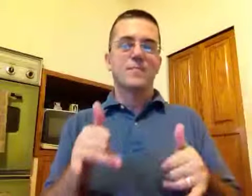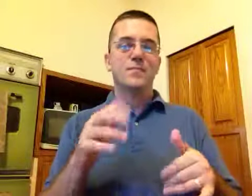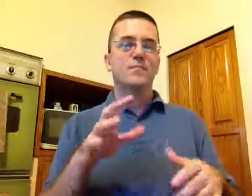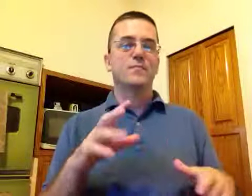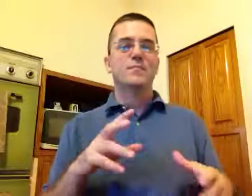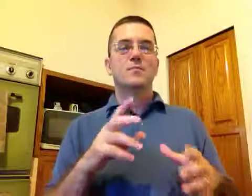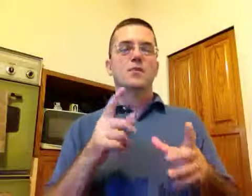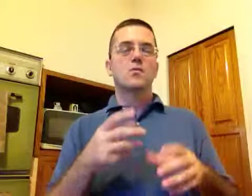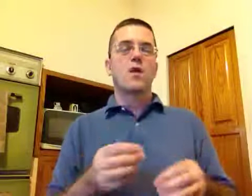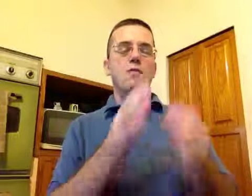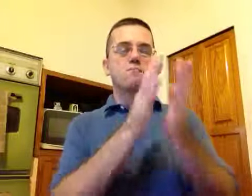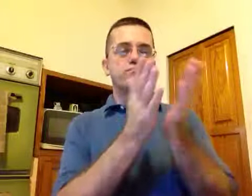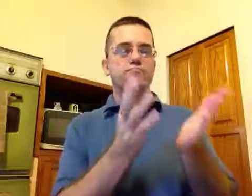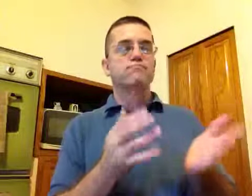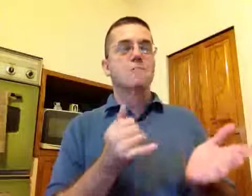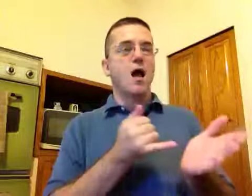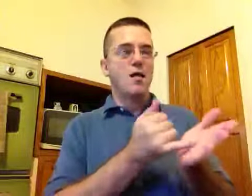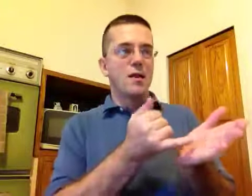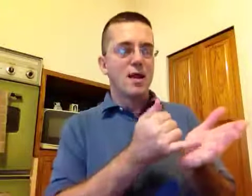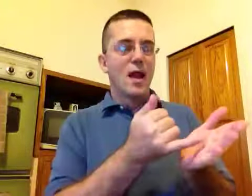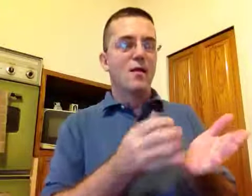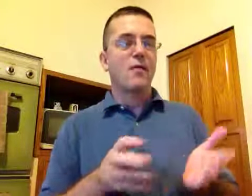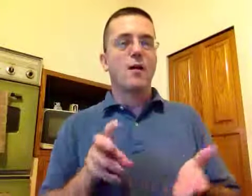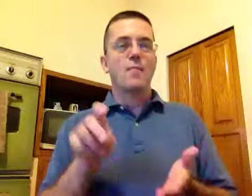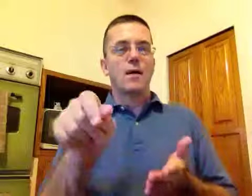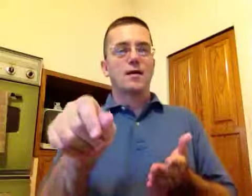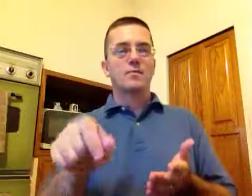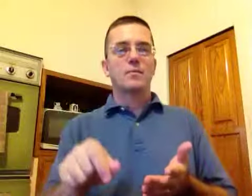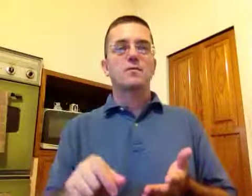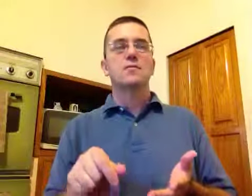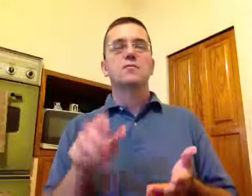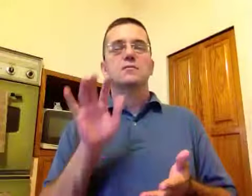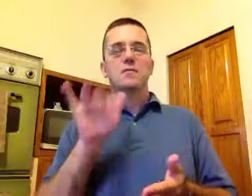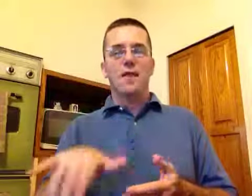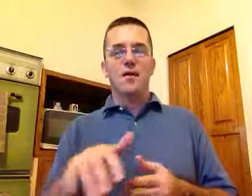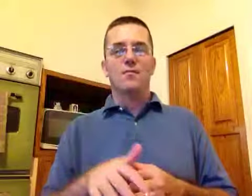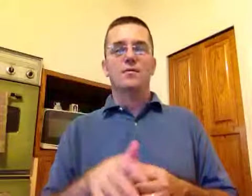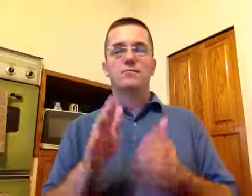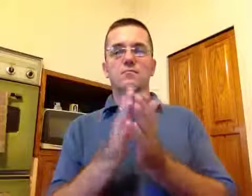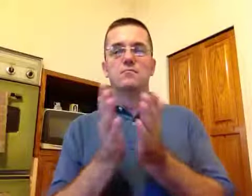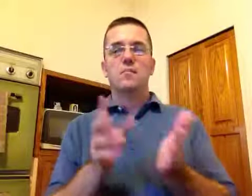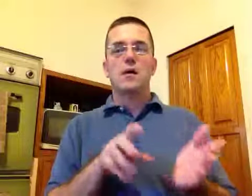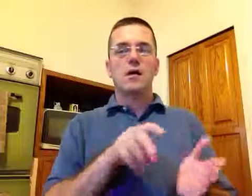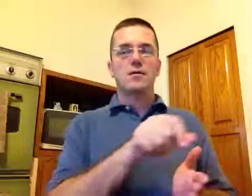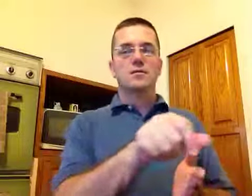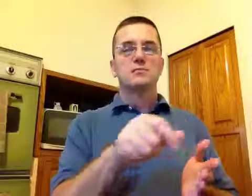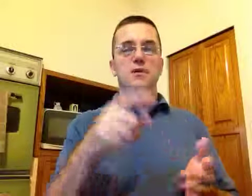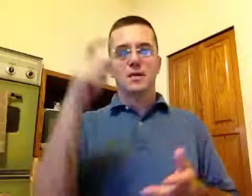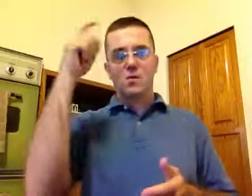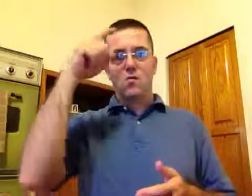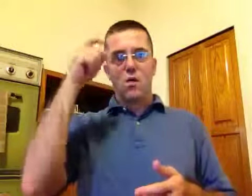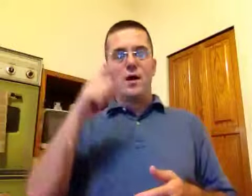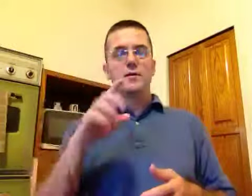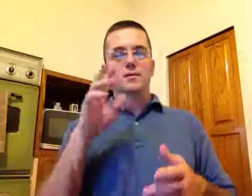integrity, about spending, and that's the spending one, is Careless at the Carnival. Spending wisely. Yeah, good stuff.